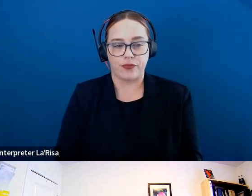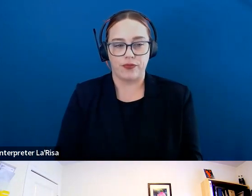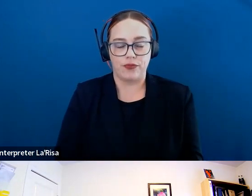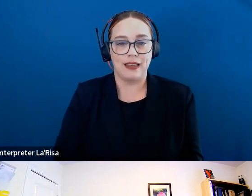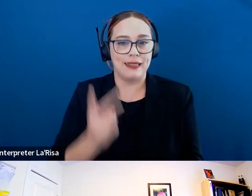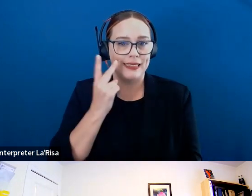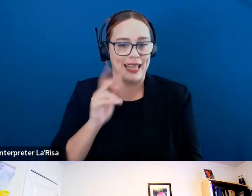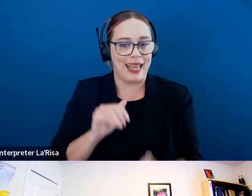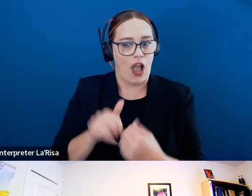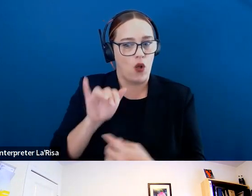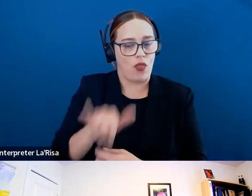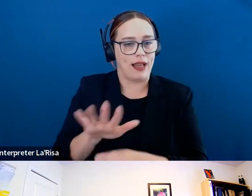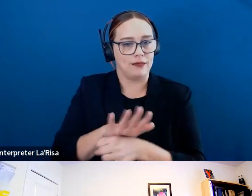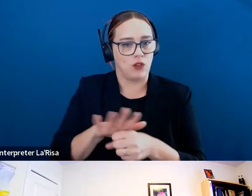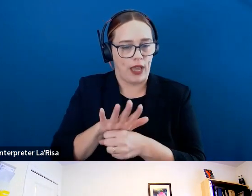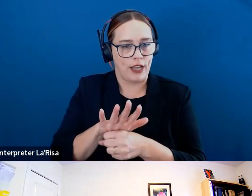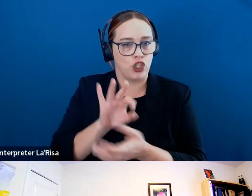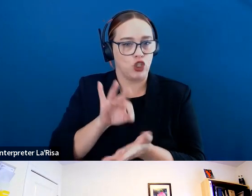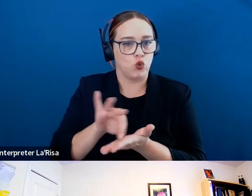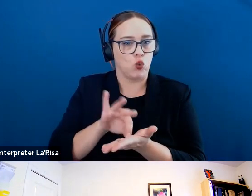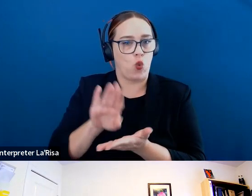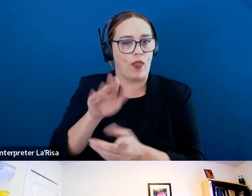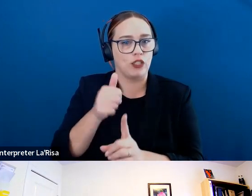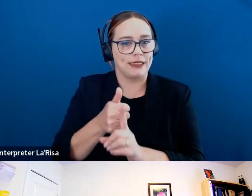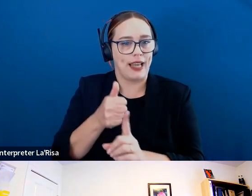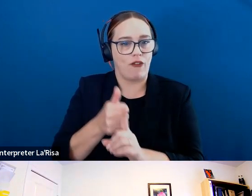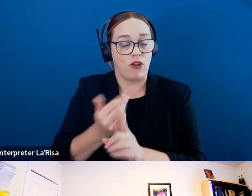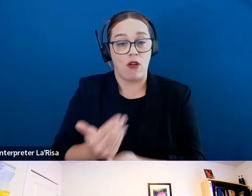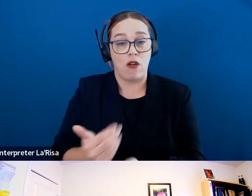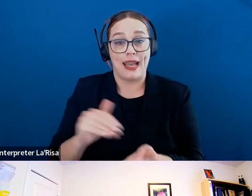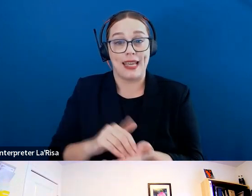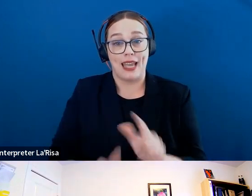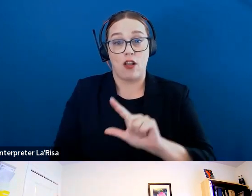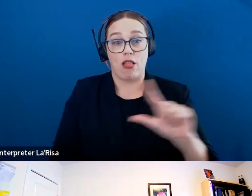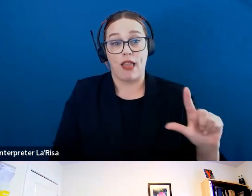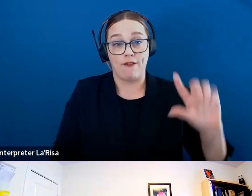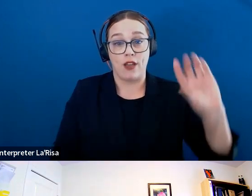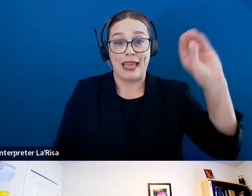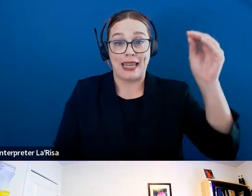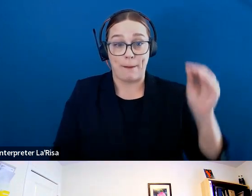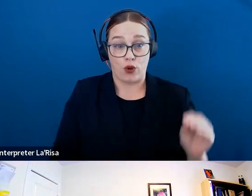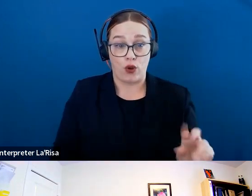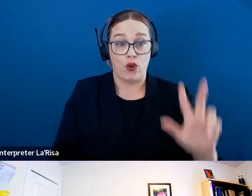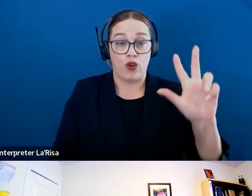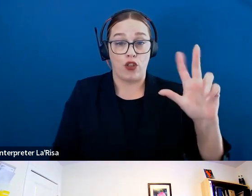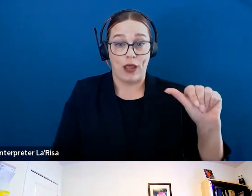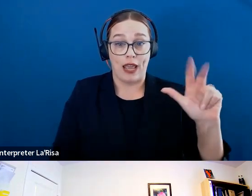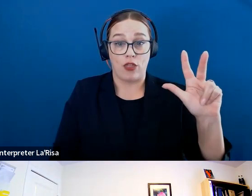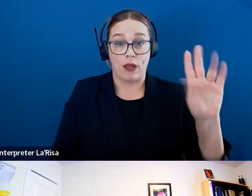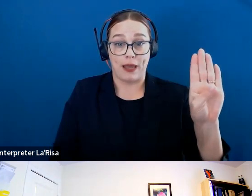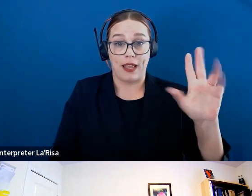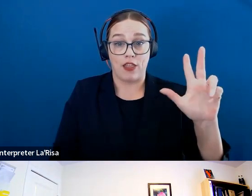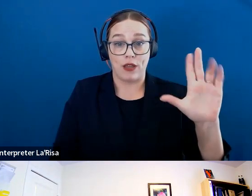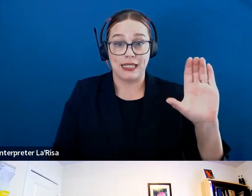center scored itself. Again, on the left-hand side are the criteria numbers, 3A, 3B, 3C,